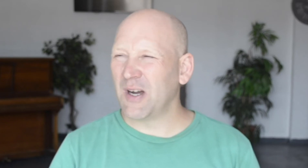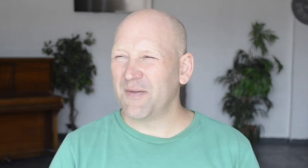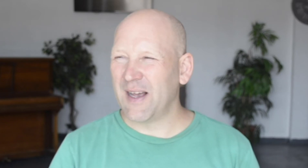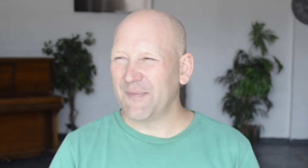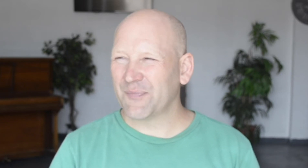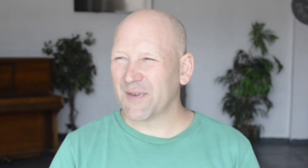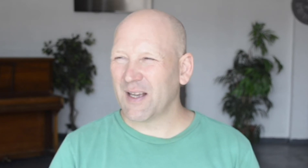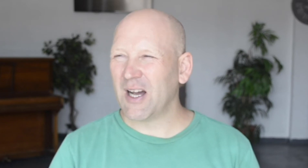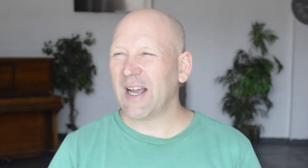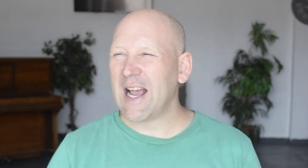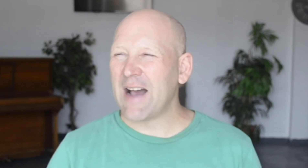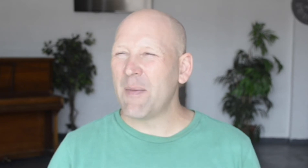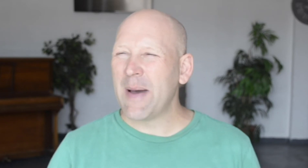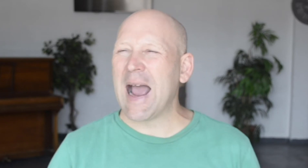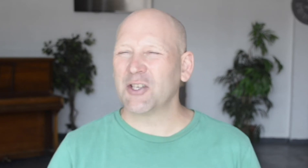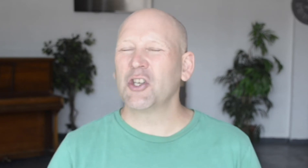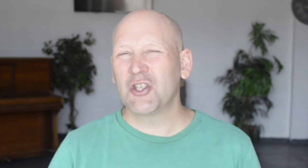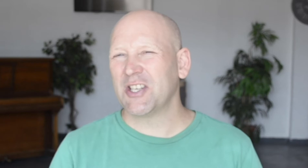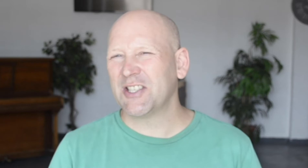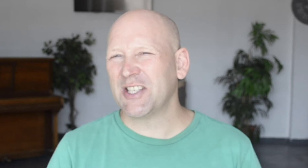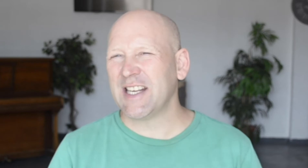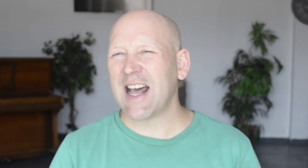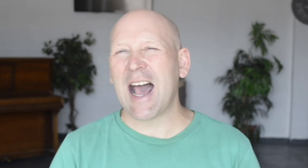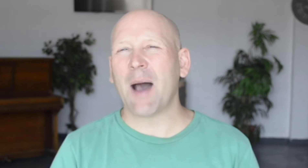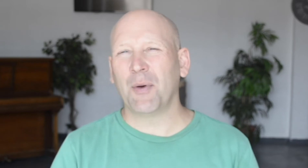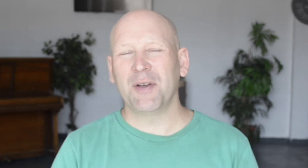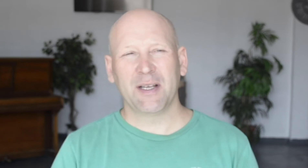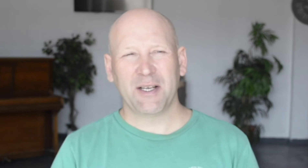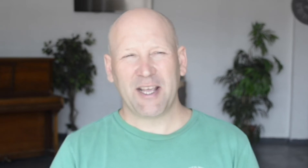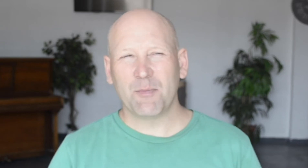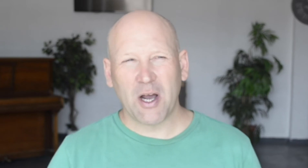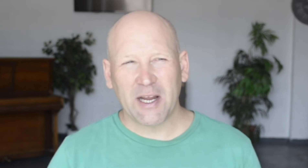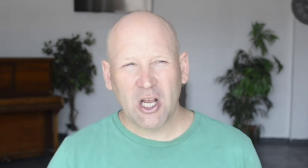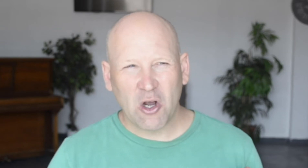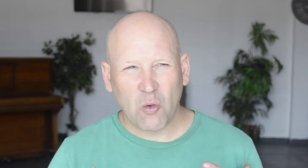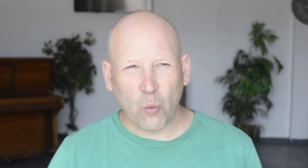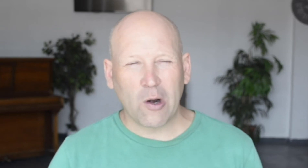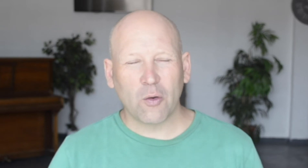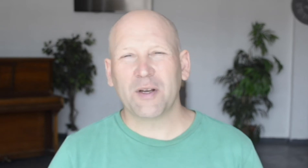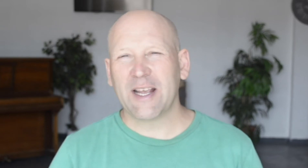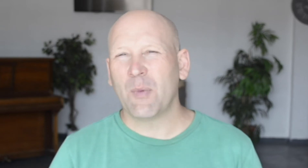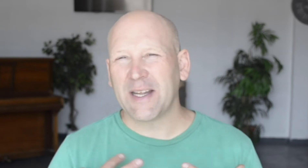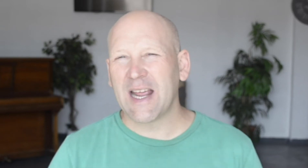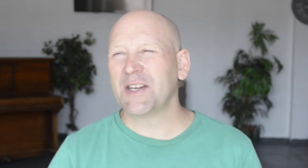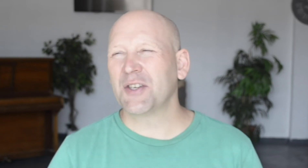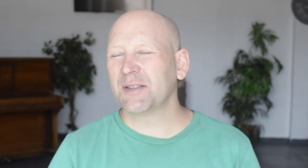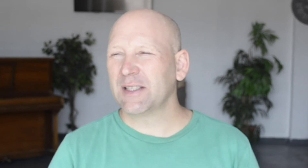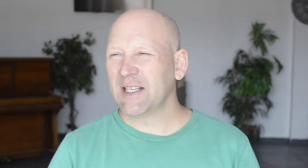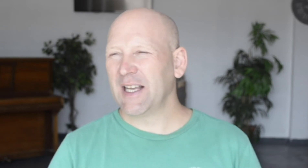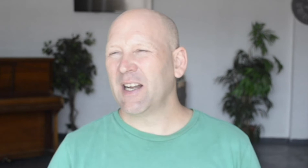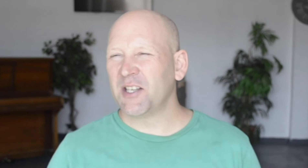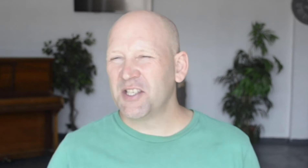don't strive for that. I have a passion to see that happen in my world, in my